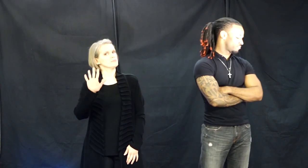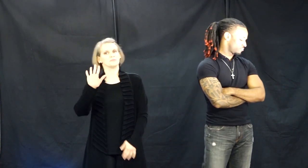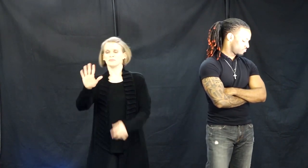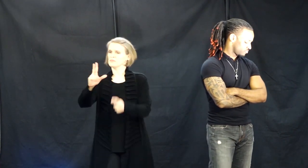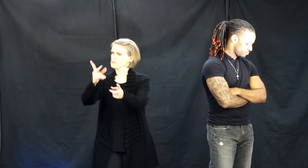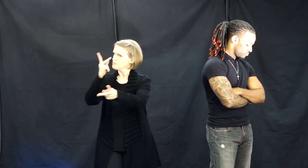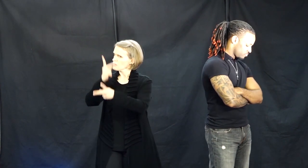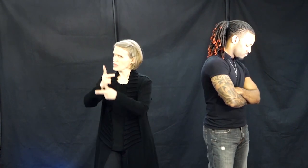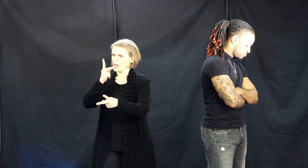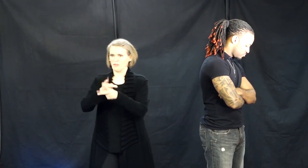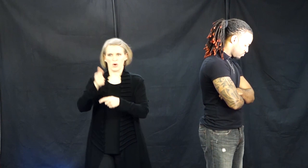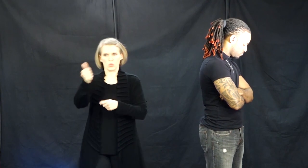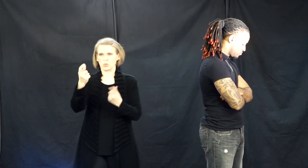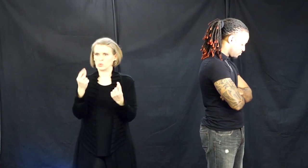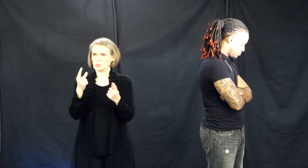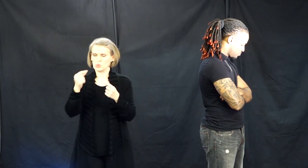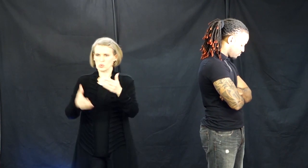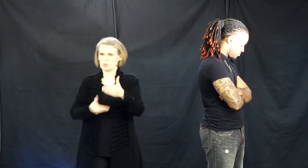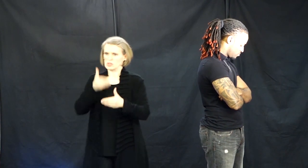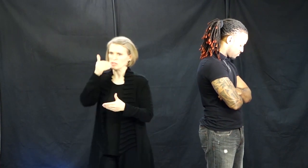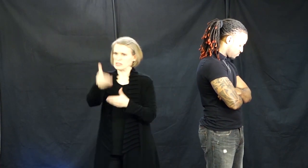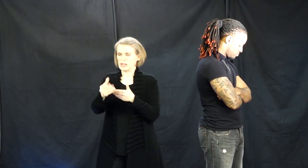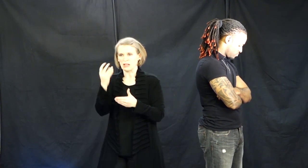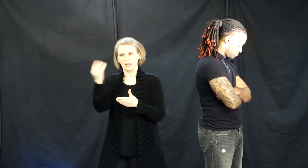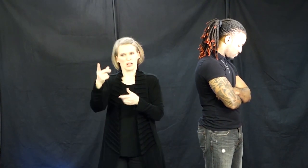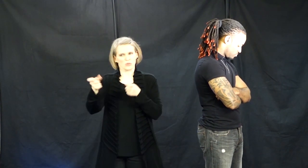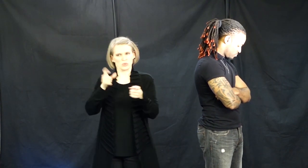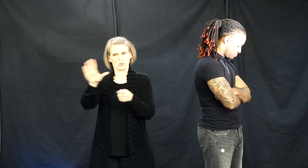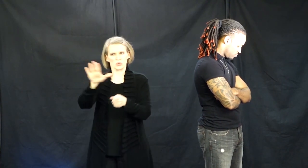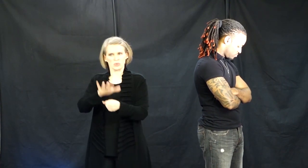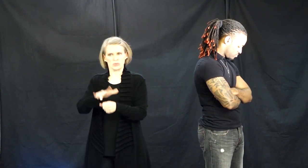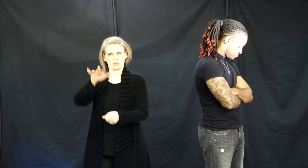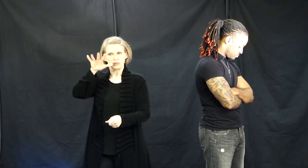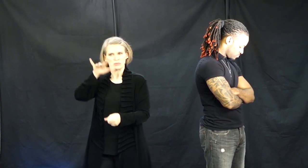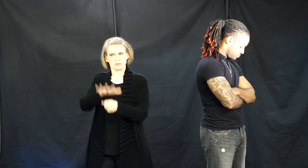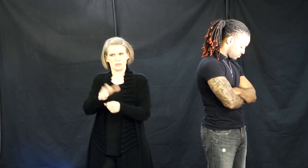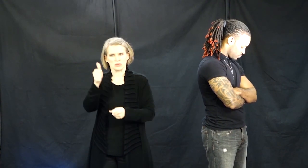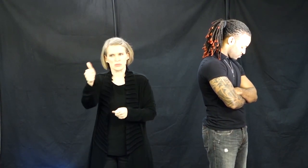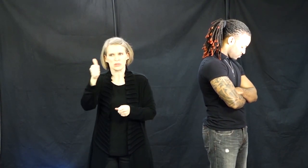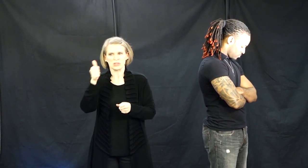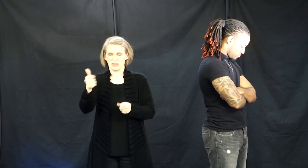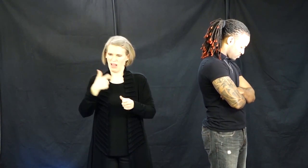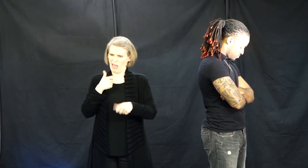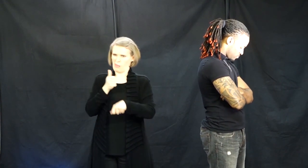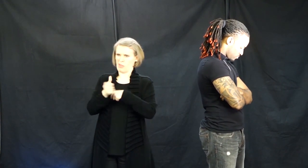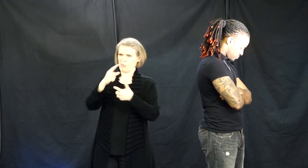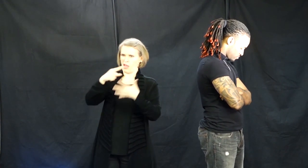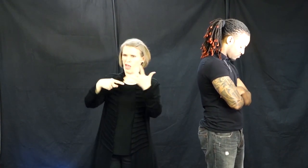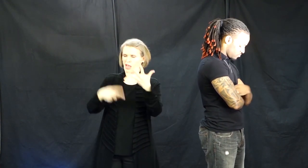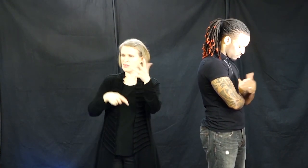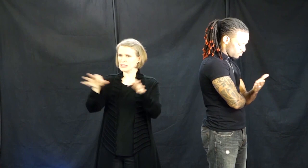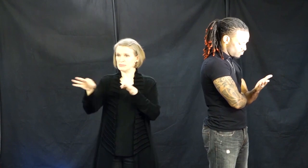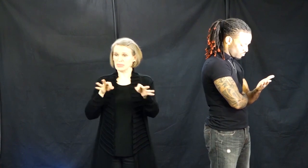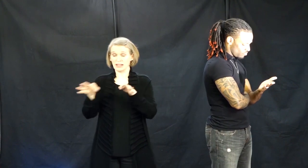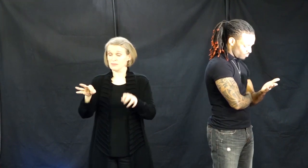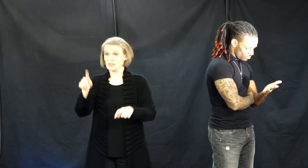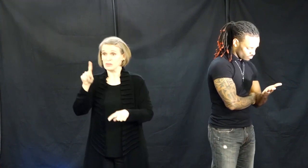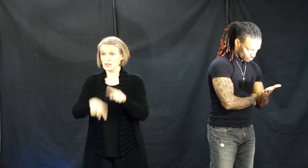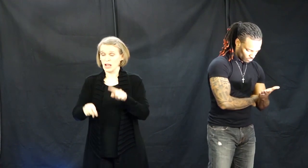Careful how you proceed, good man. Intemperate indeed, good man. Answer for the accusations I lay at your feet, or prepare to plead,